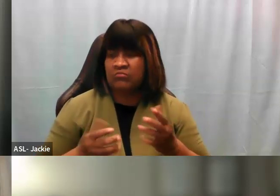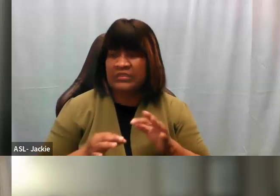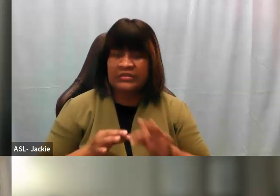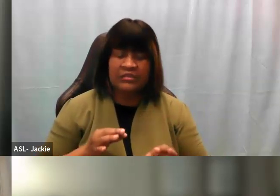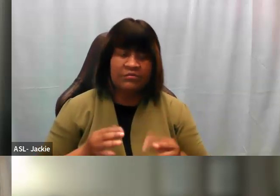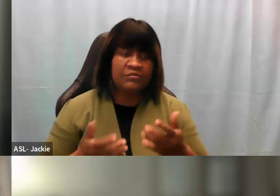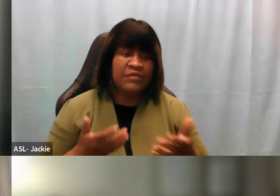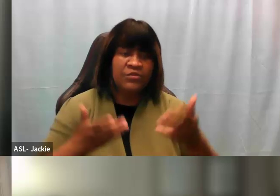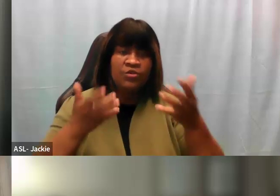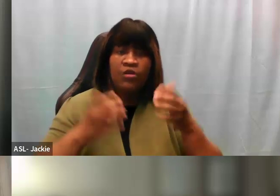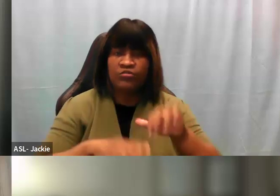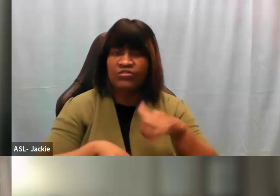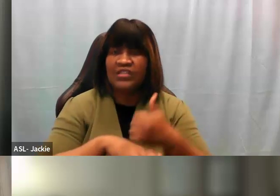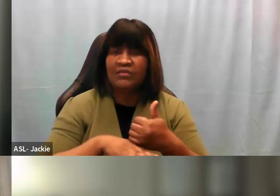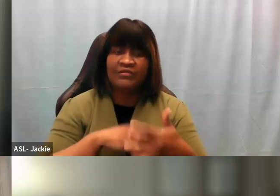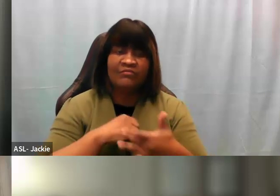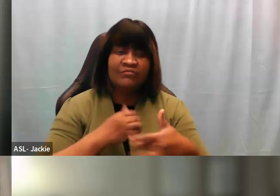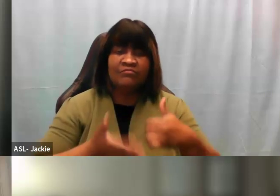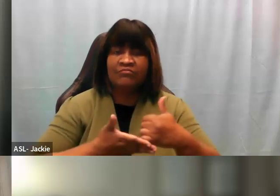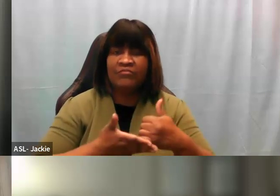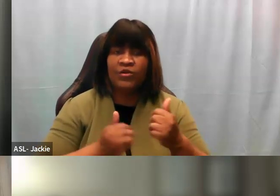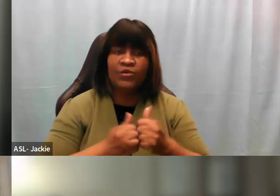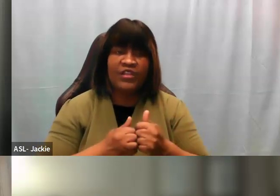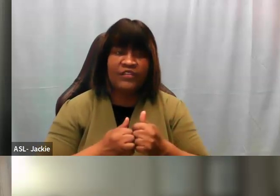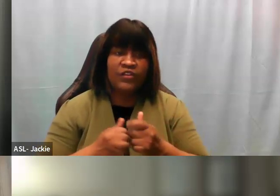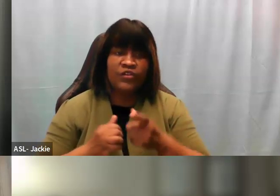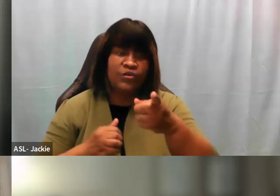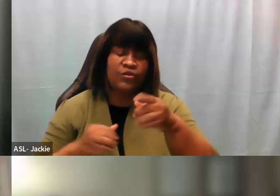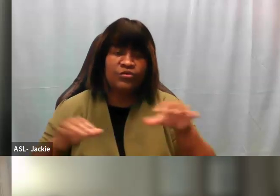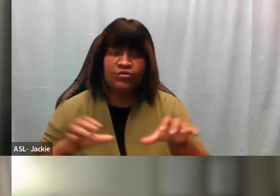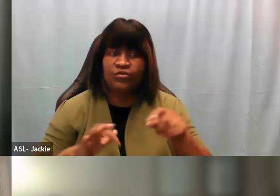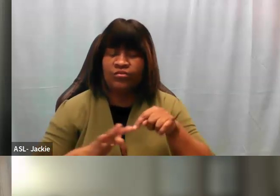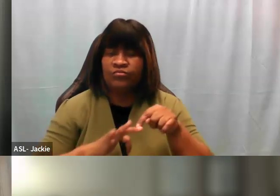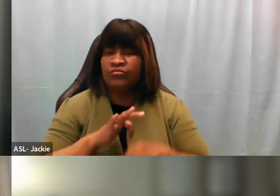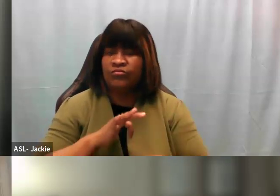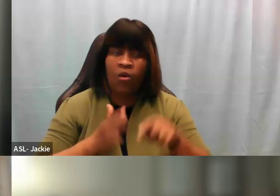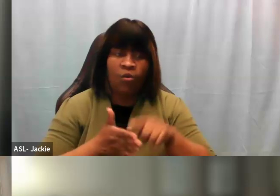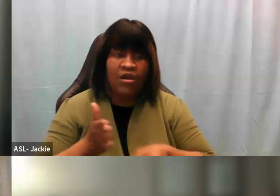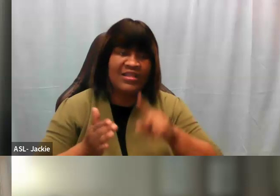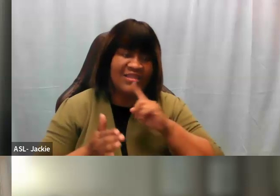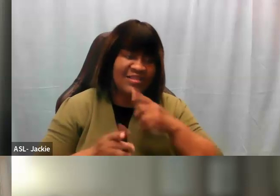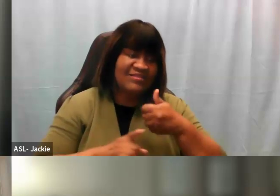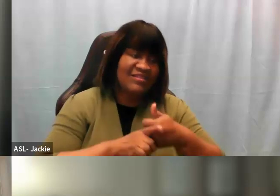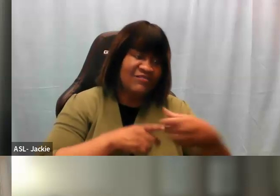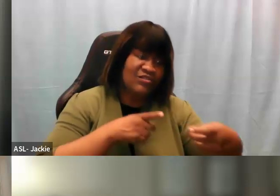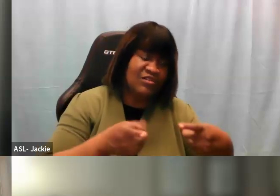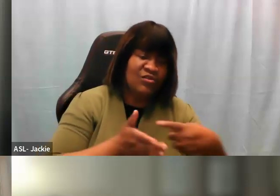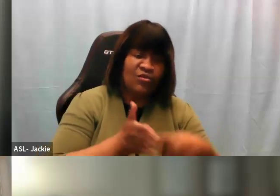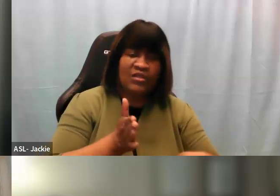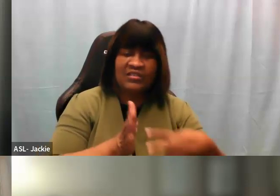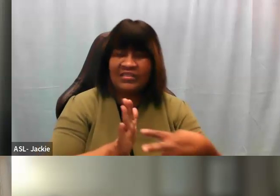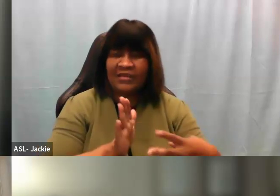setting up to do technical assistance with you to do a really intensive, what is self-direction? What does it mean? What does it mean